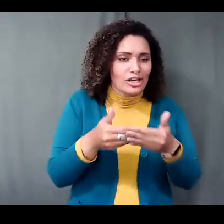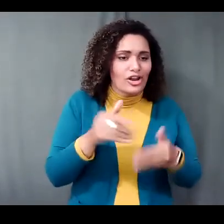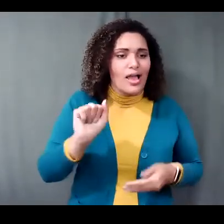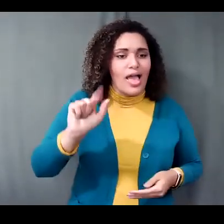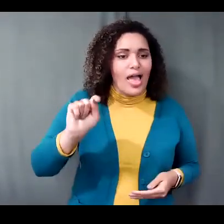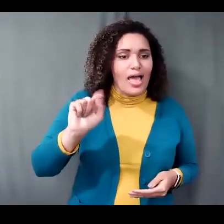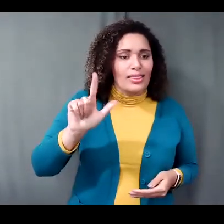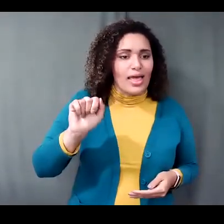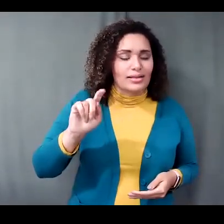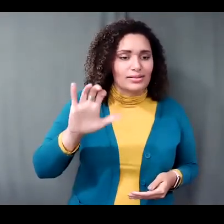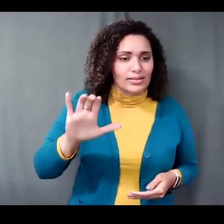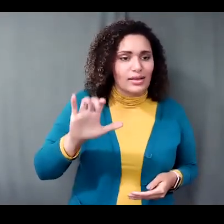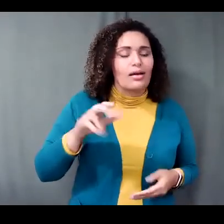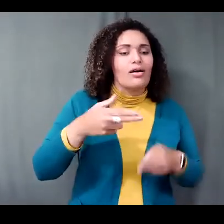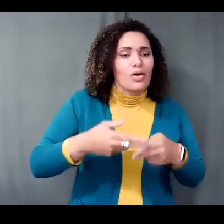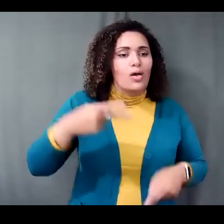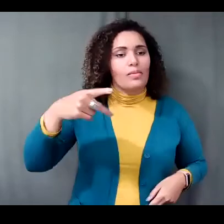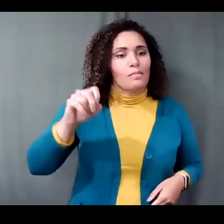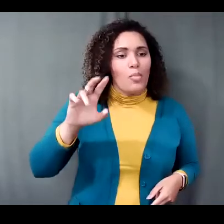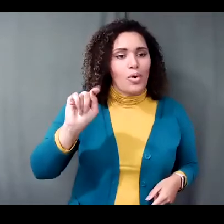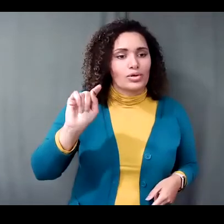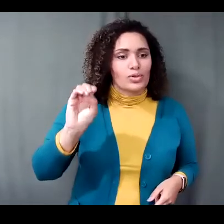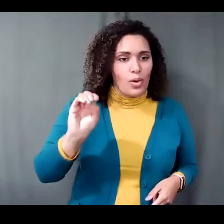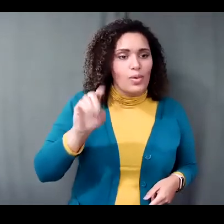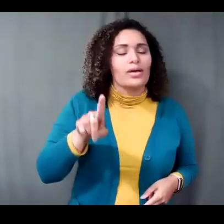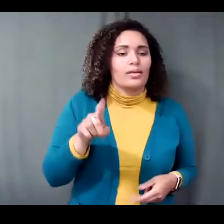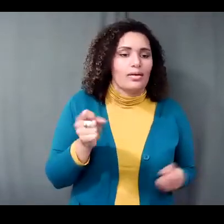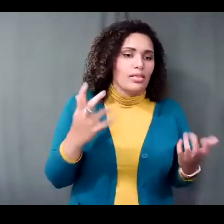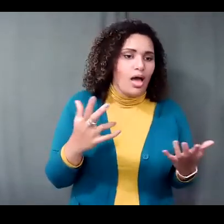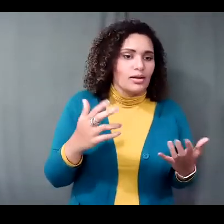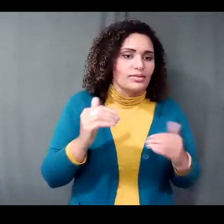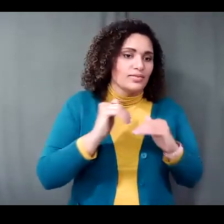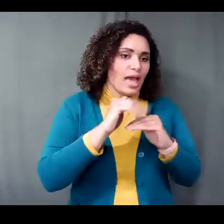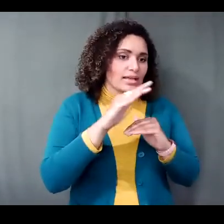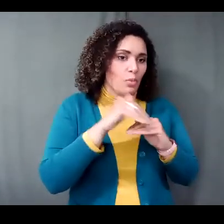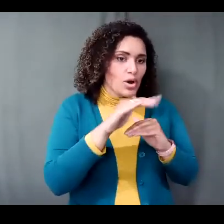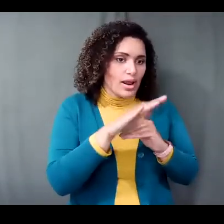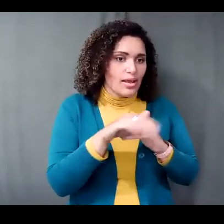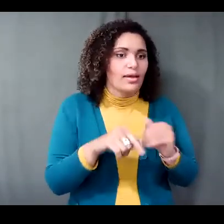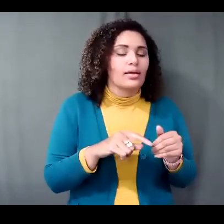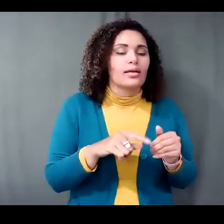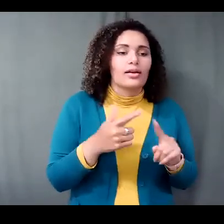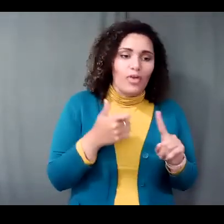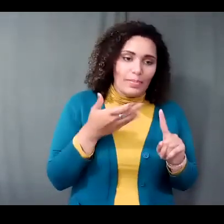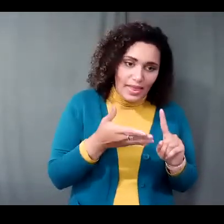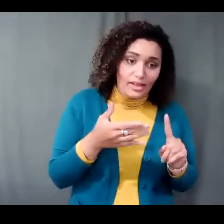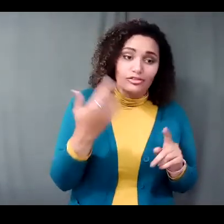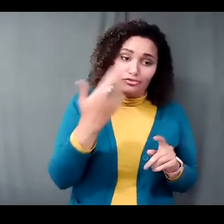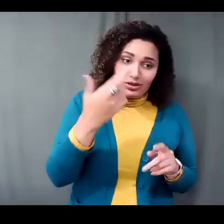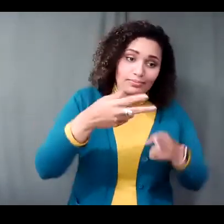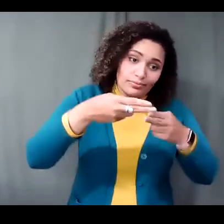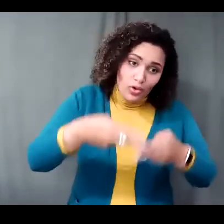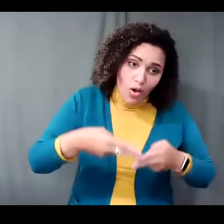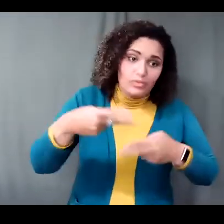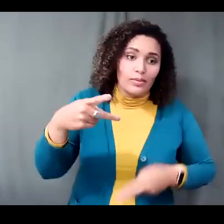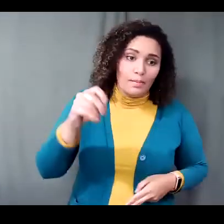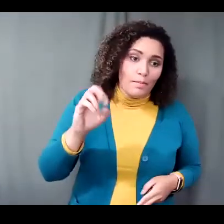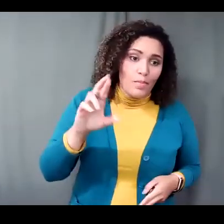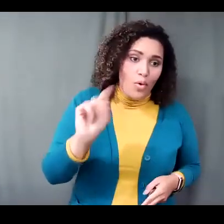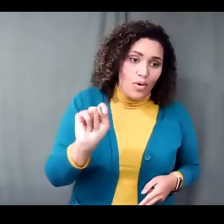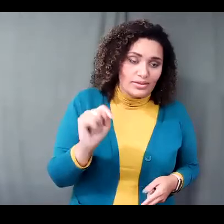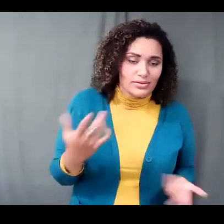Porto. And that's where a lot of the port was exported from. And that's why it got called port. So, you know,